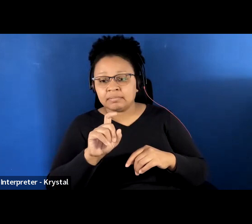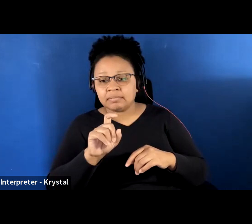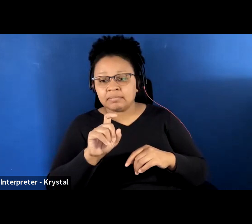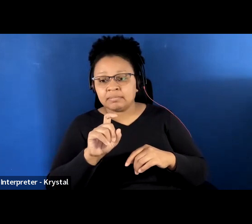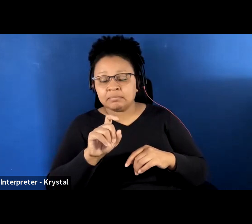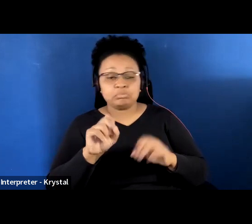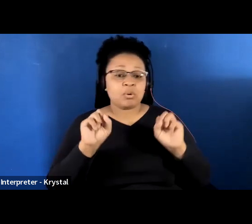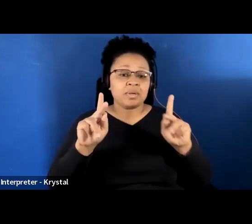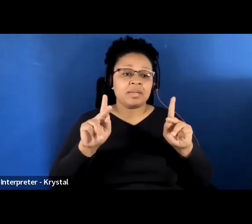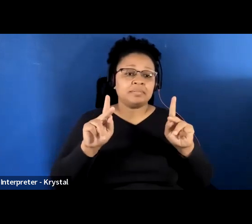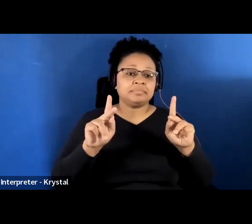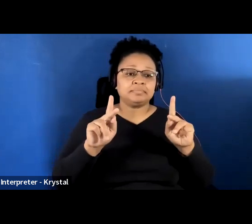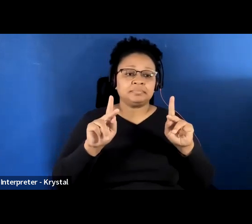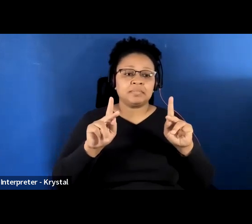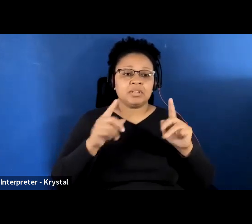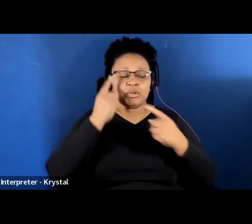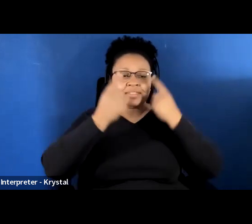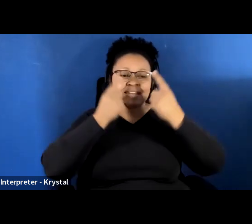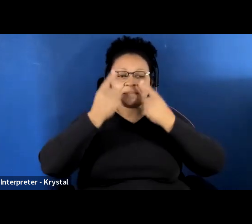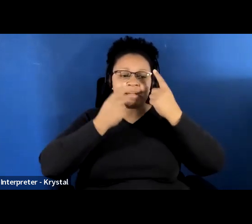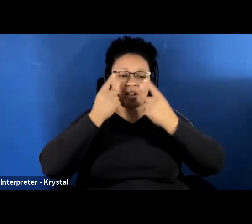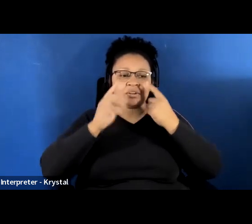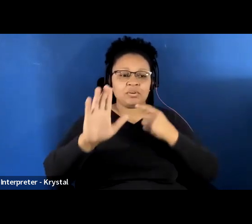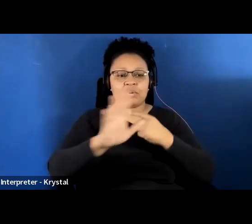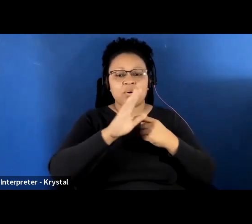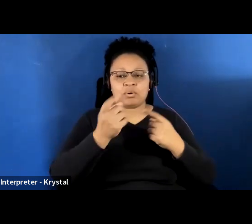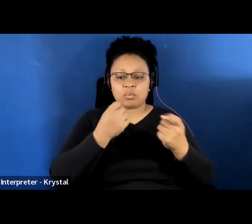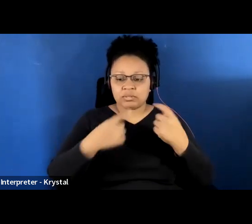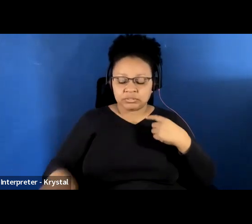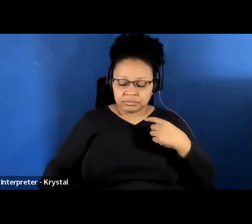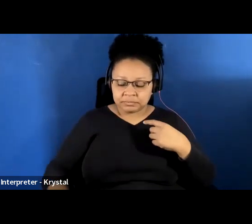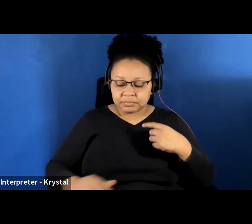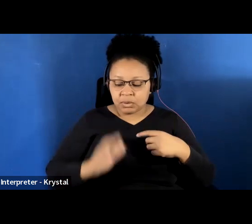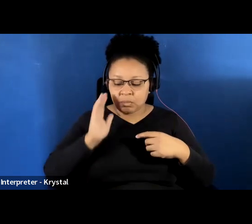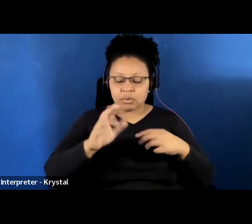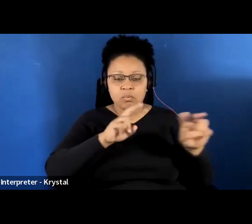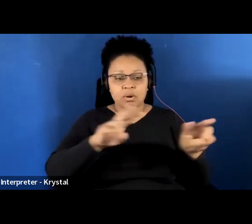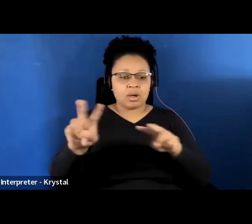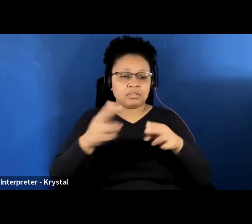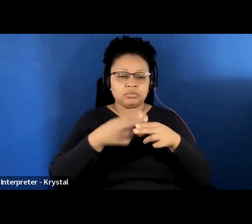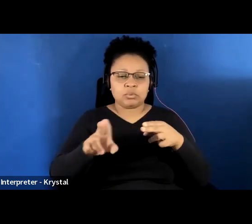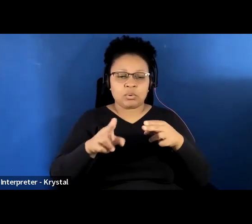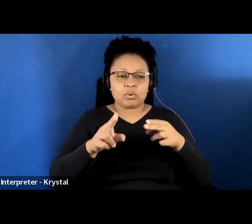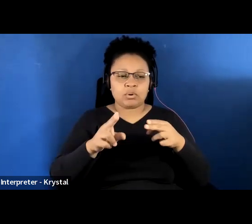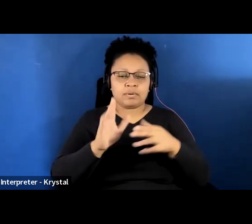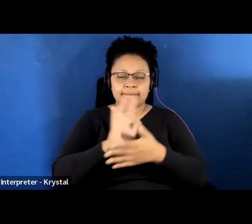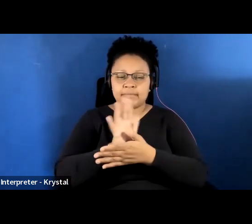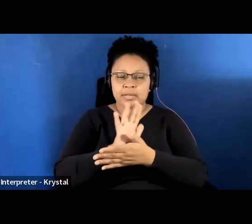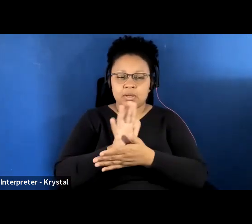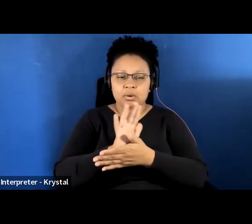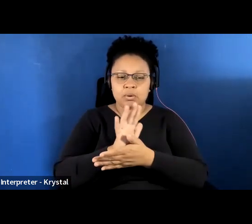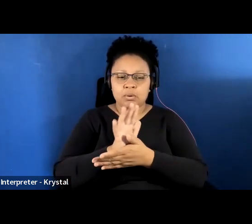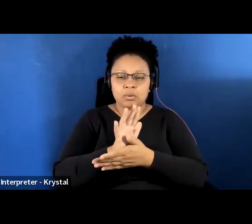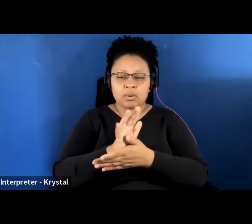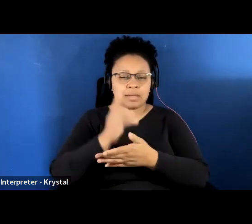All right, well, you all think about your questions. We're gonna watch a short video. I think you were gonna describe